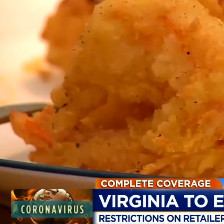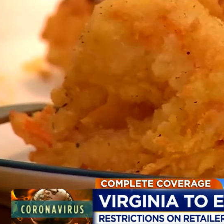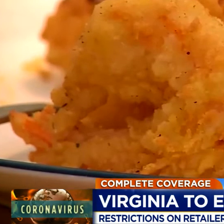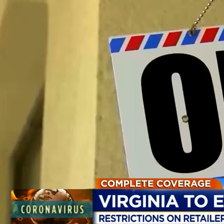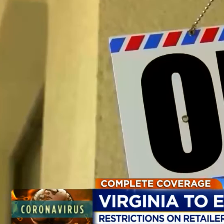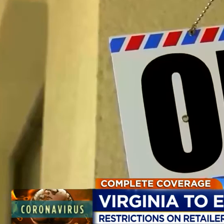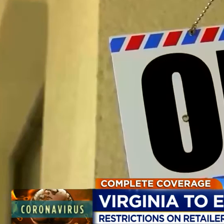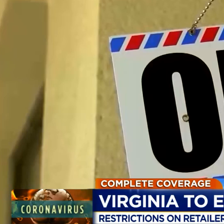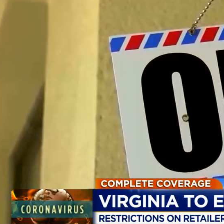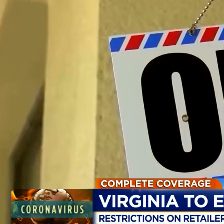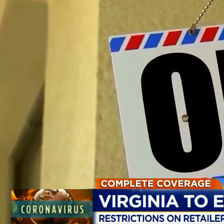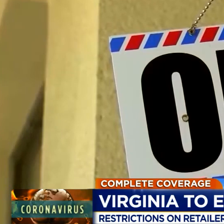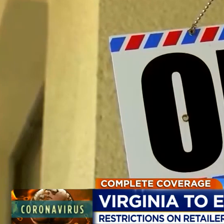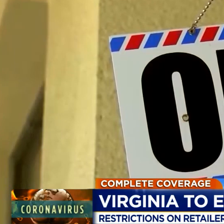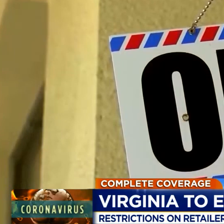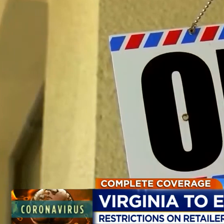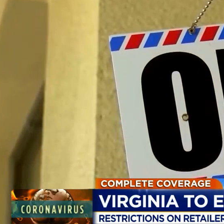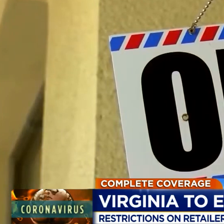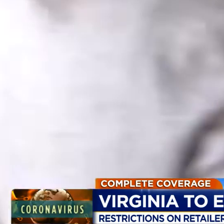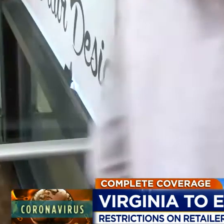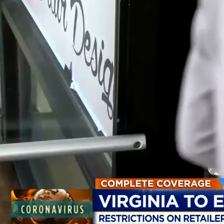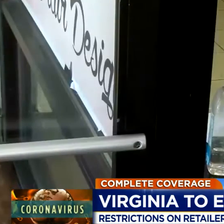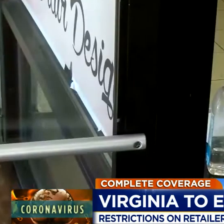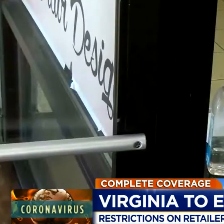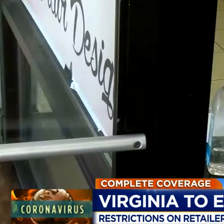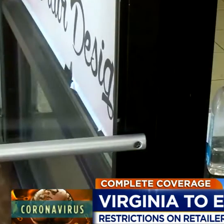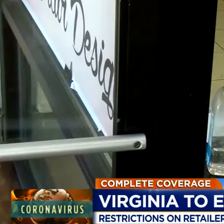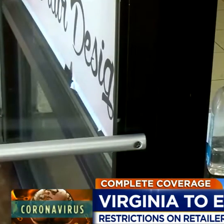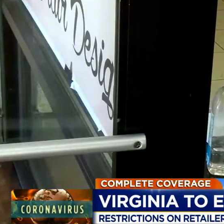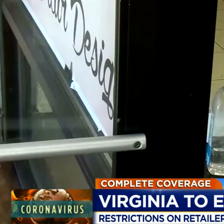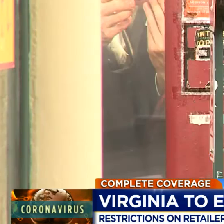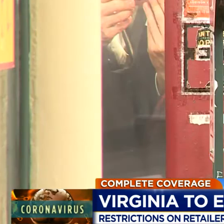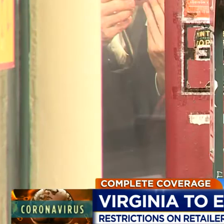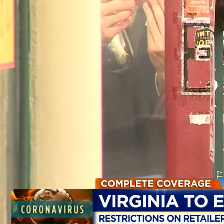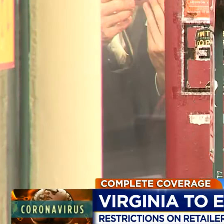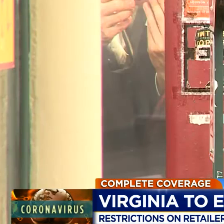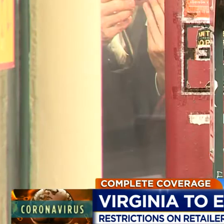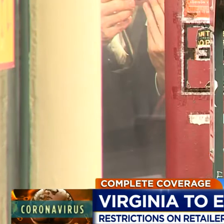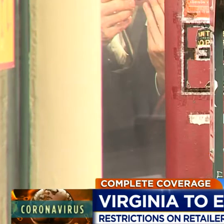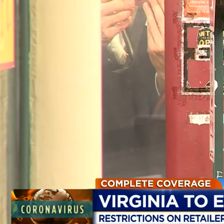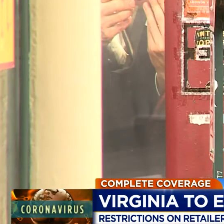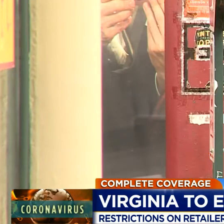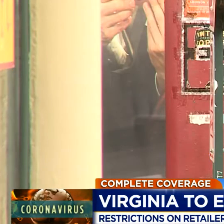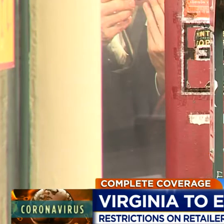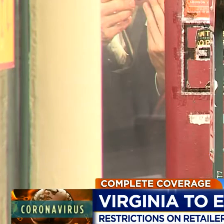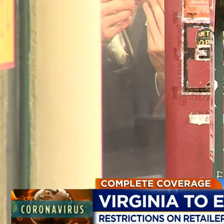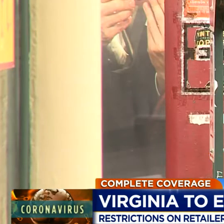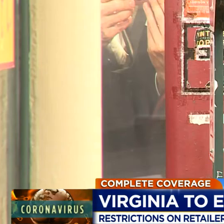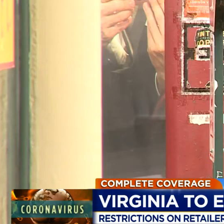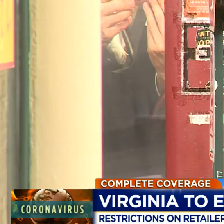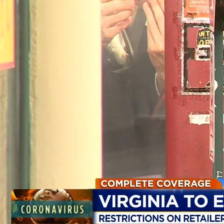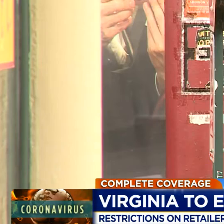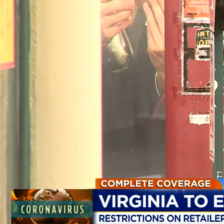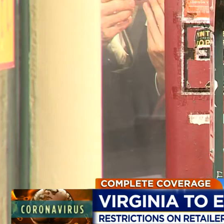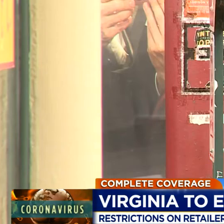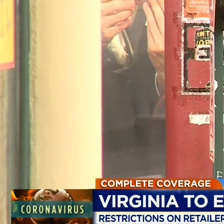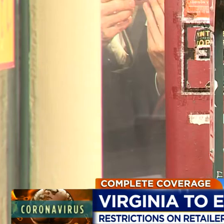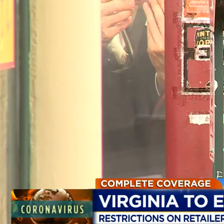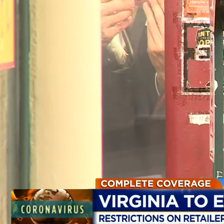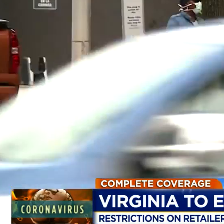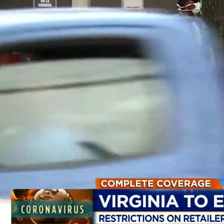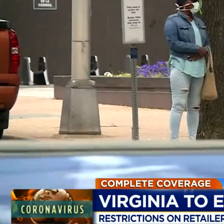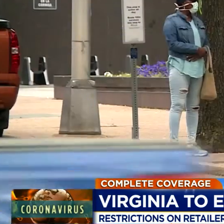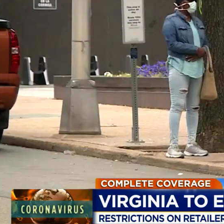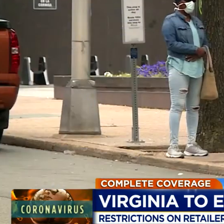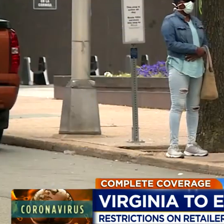and entertainment venues like museums can open up to 50% capacity with a cap of 1,000 people. And Northam urges, as restrictions are